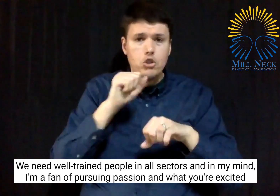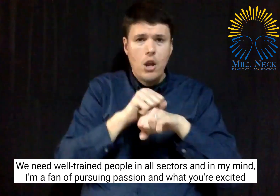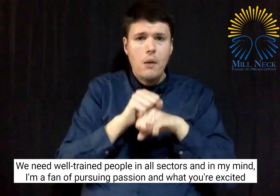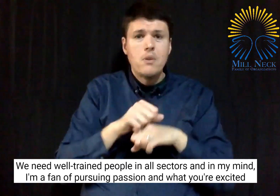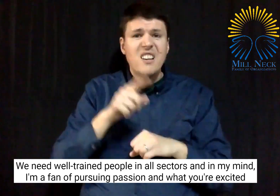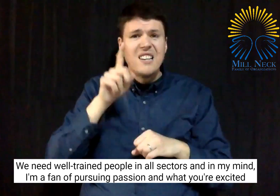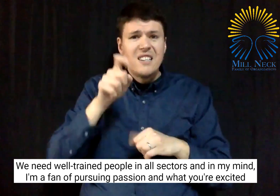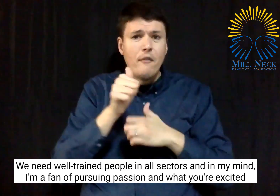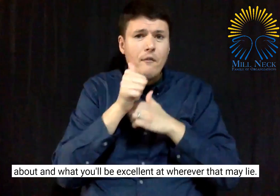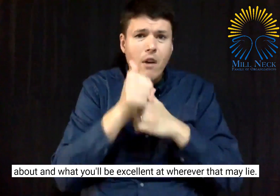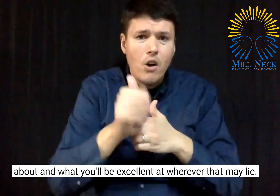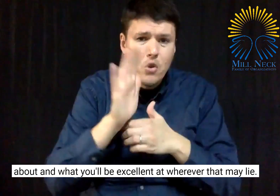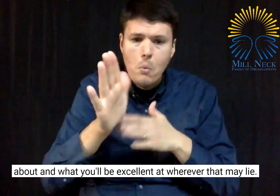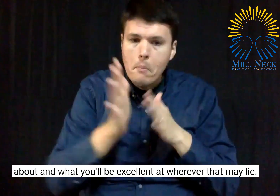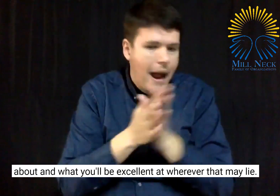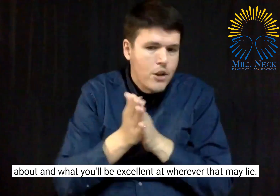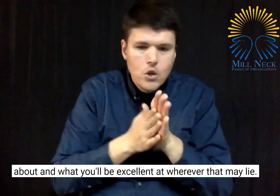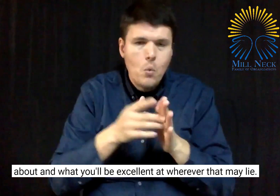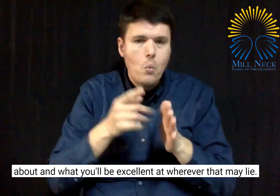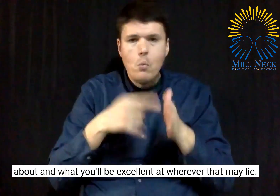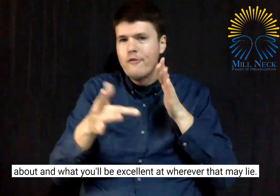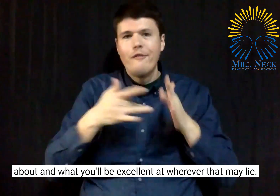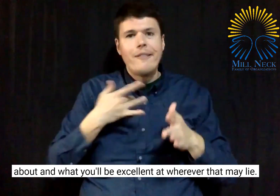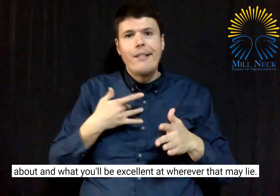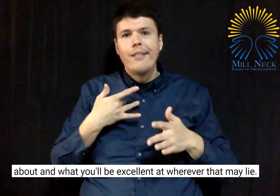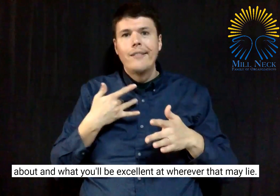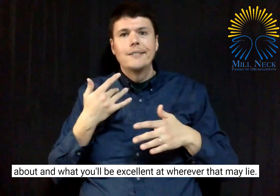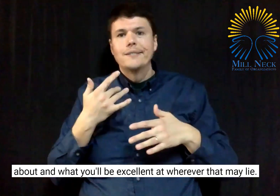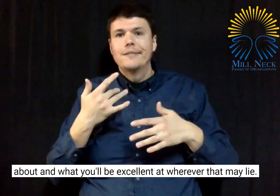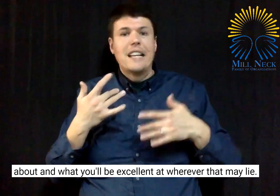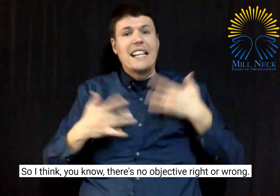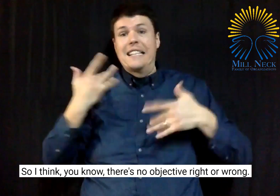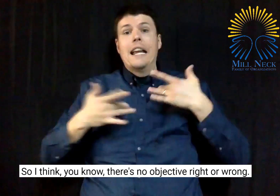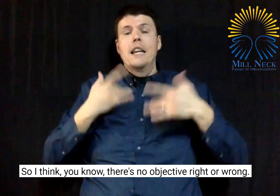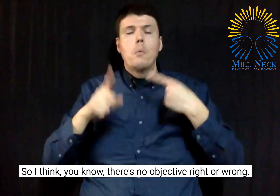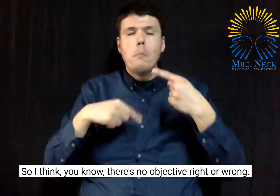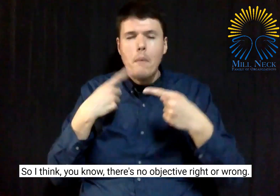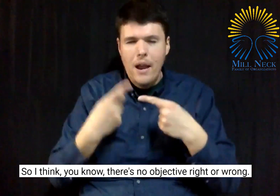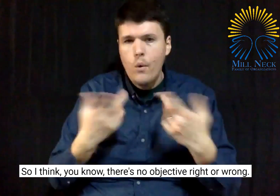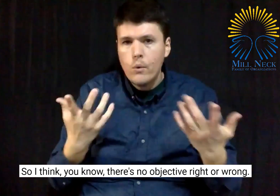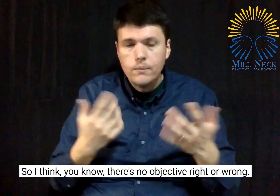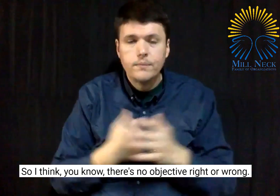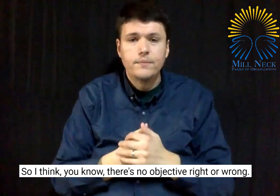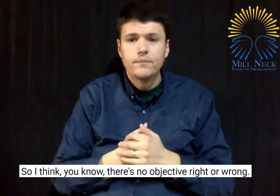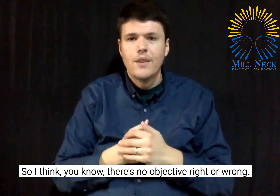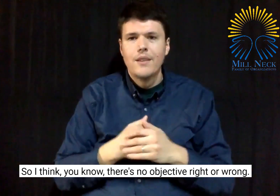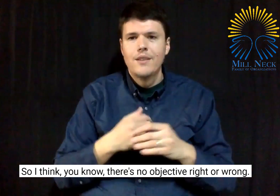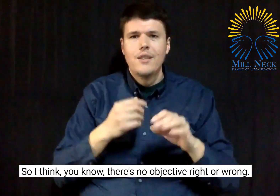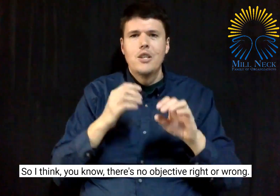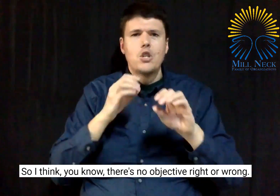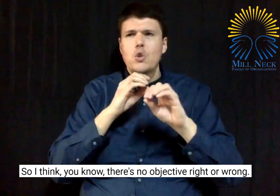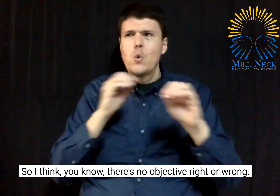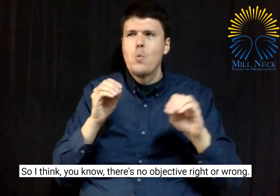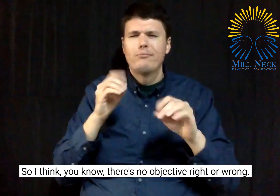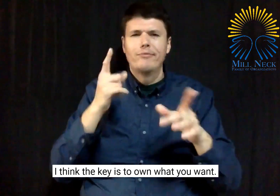and what you're excited about and what you'll be excellent at, wherever that may lie. So I think, there's no objective right or wrong. I